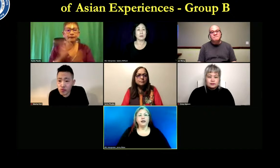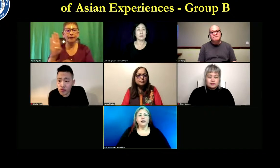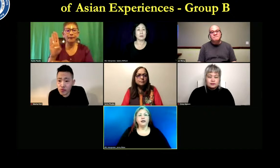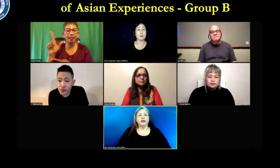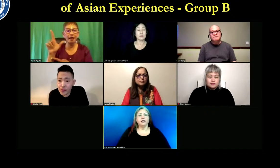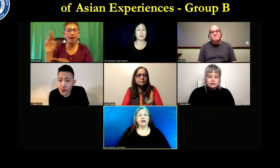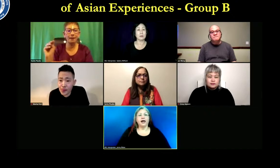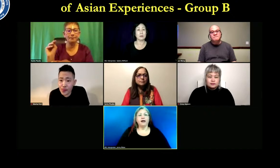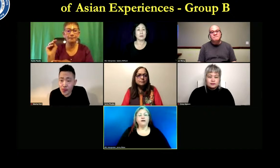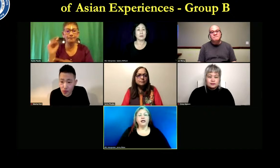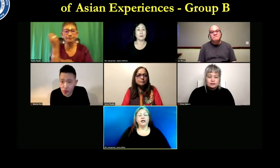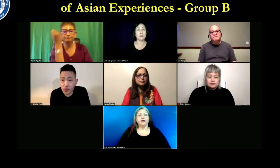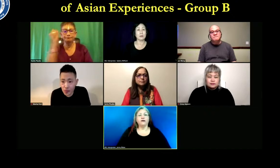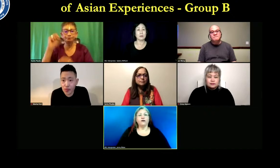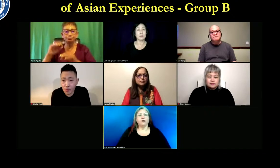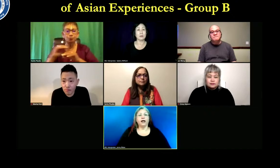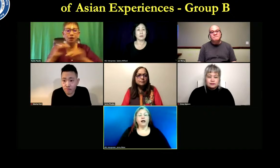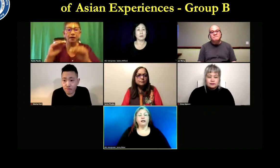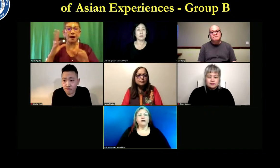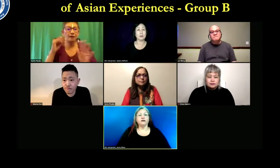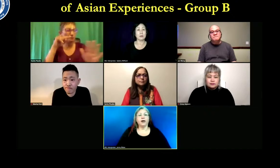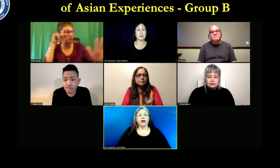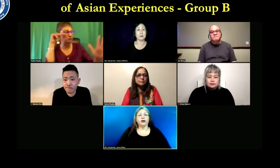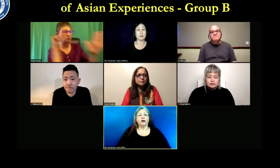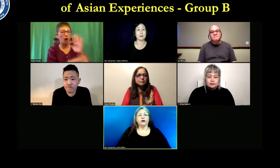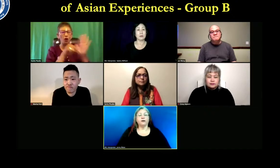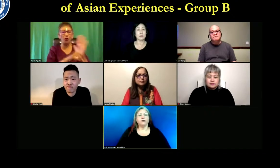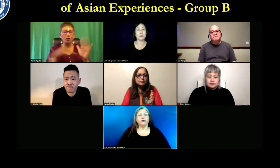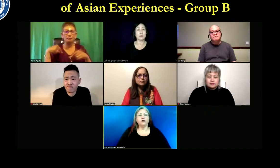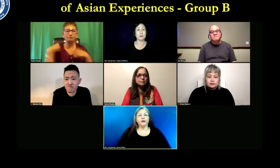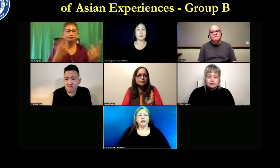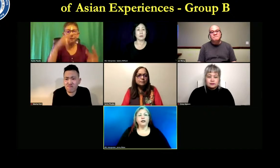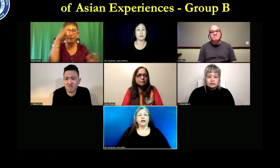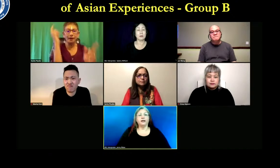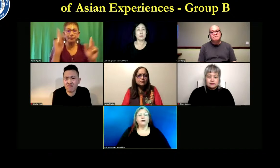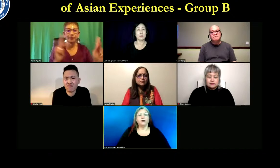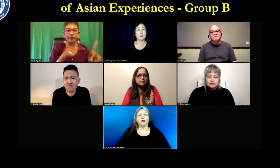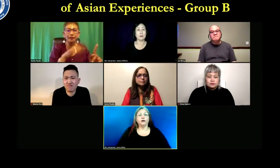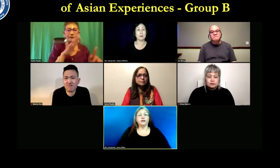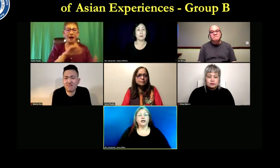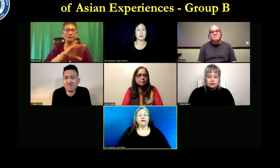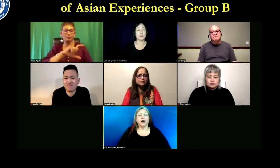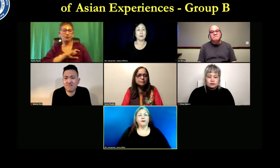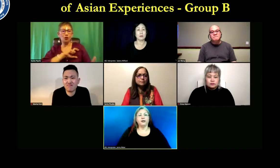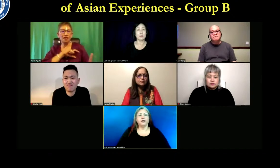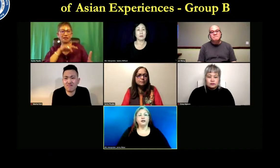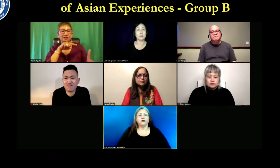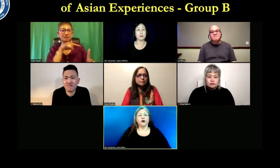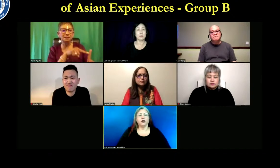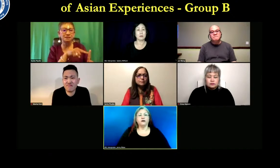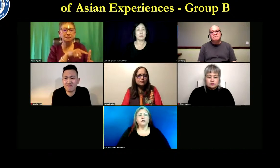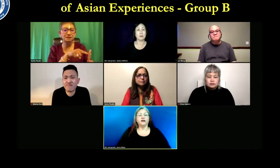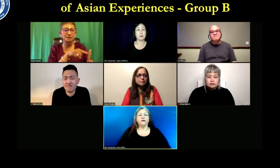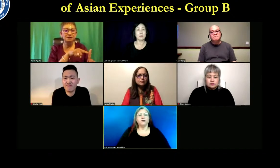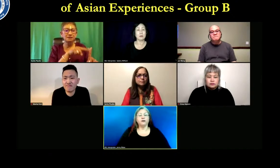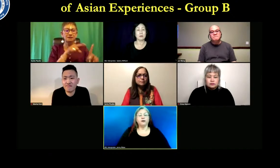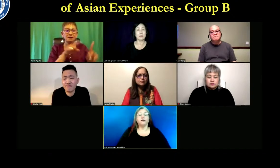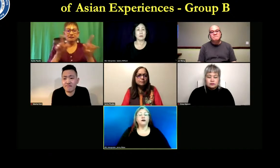play in advocating for Black Lives Matter movement and the murders that have happened thus far